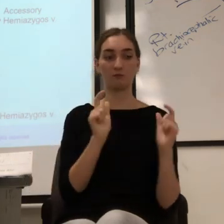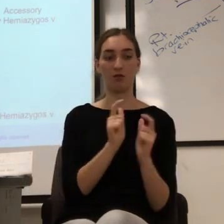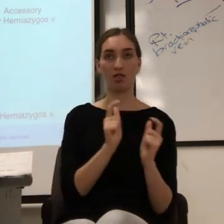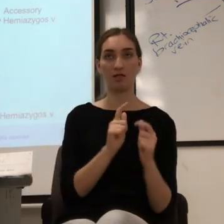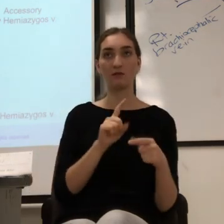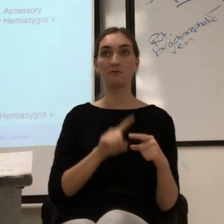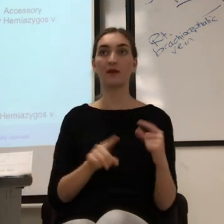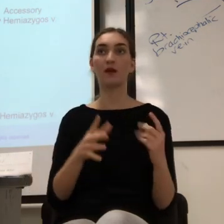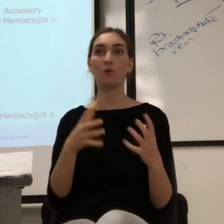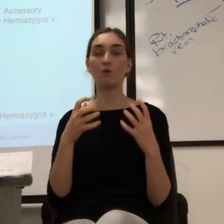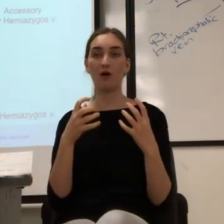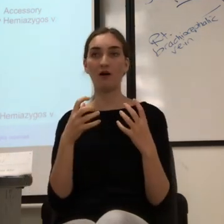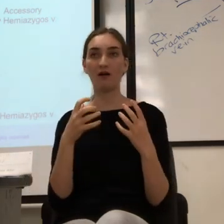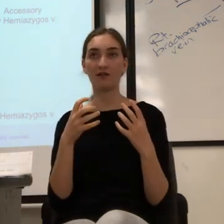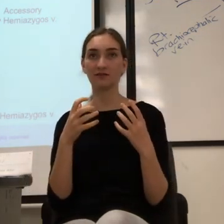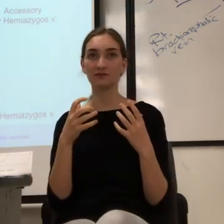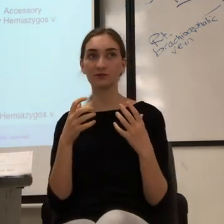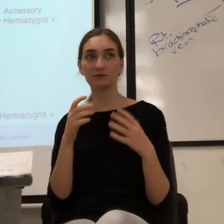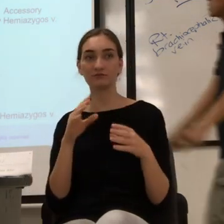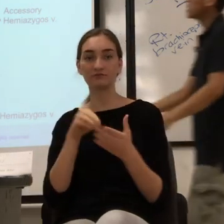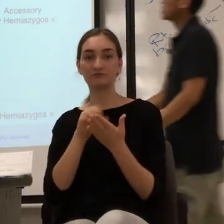test, 52.